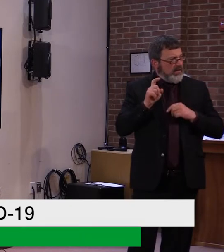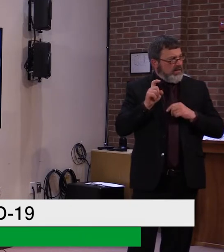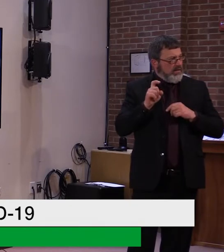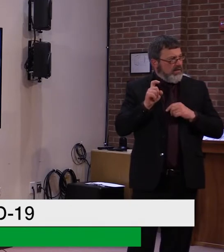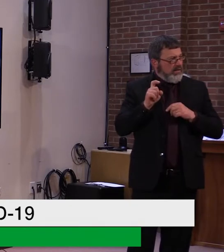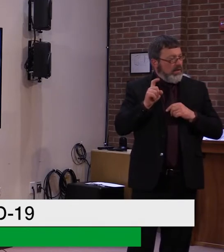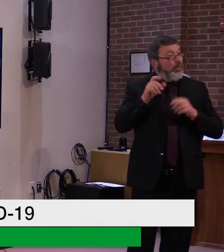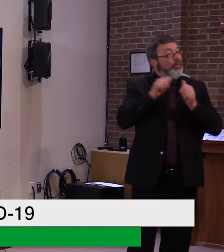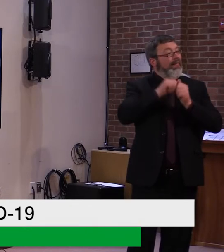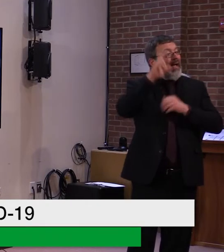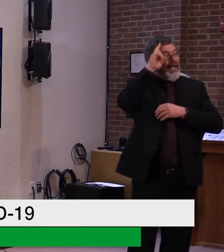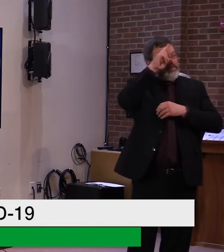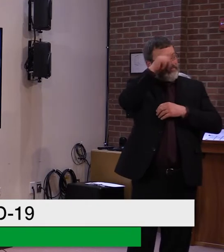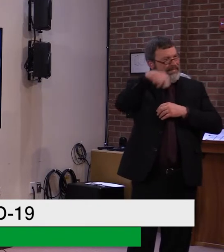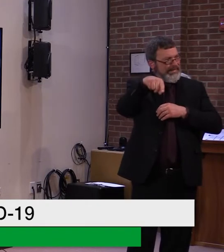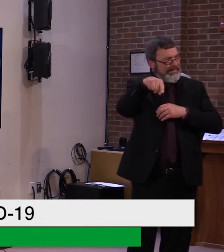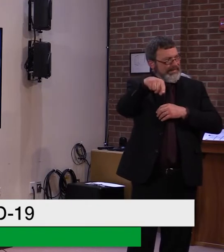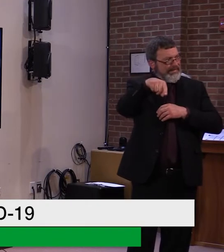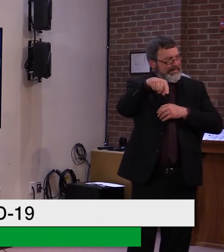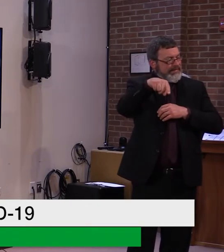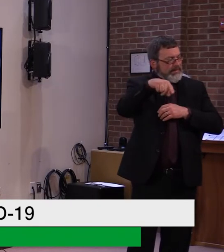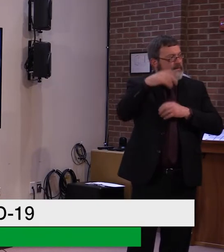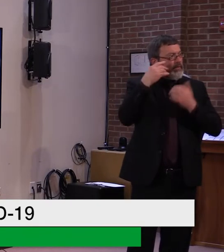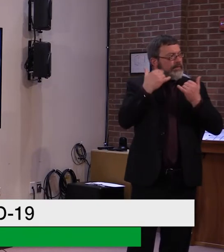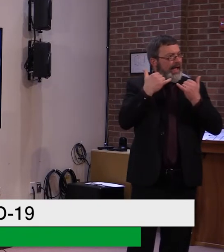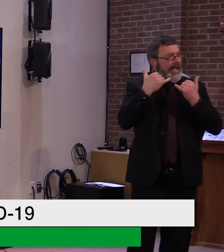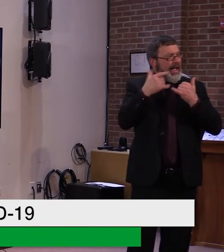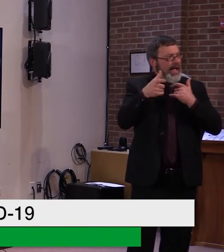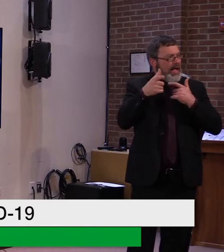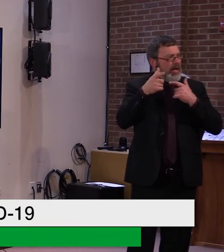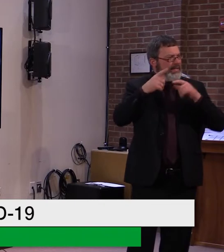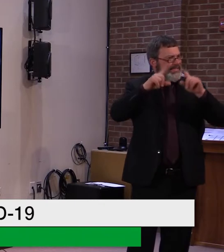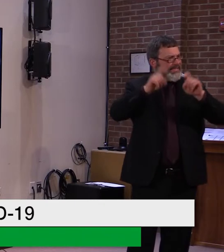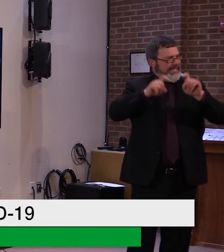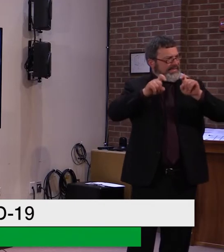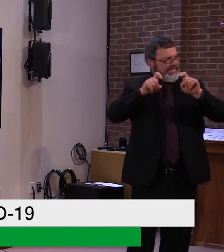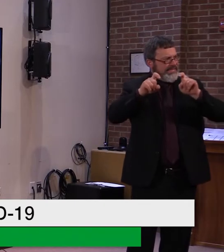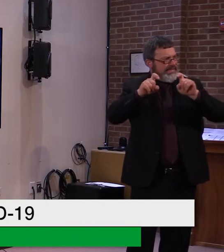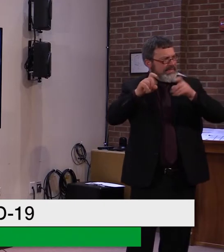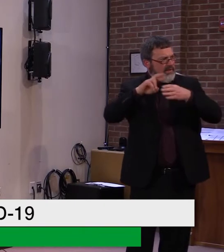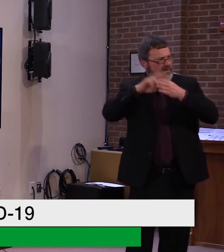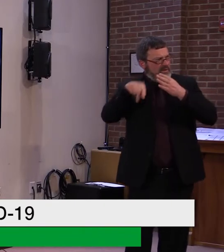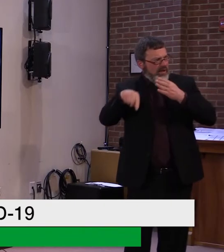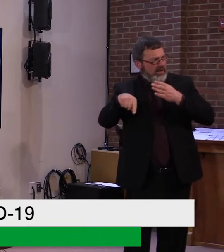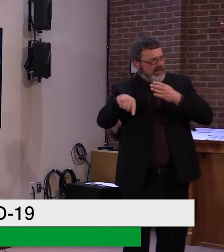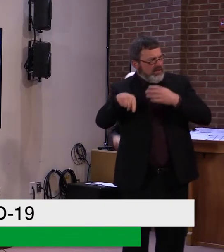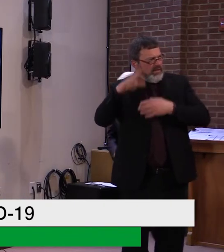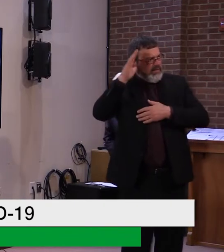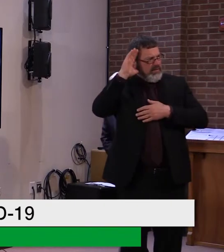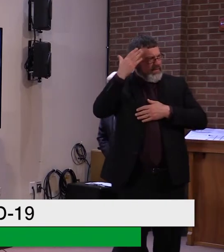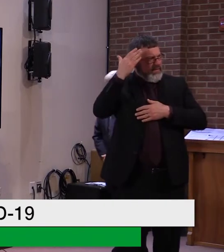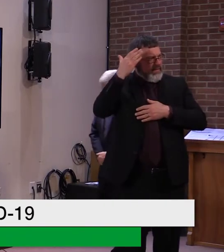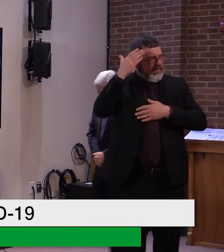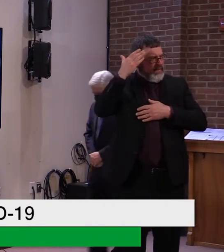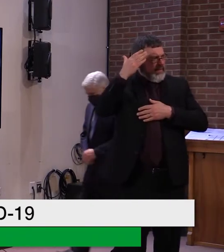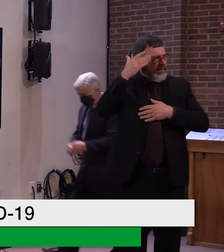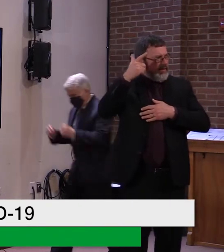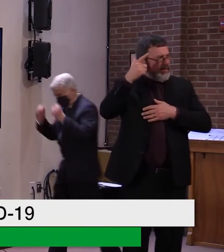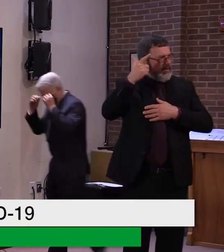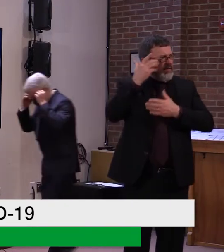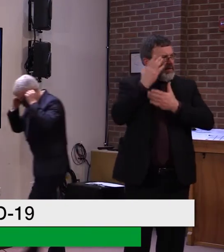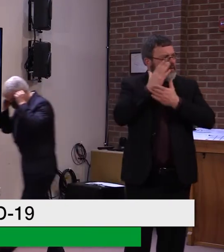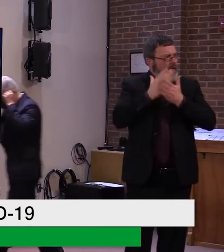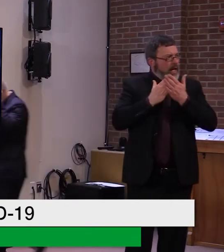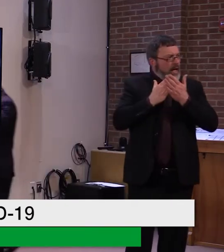faces but the hospital test takes like five days that's something secretary